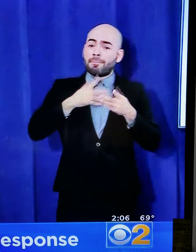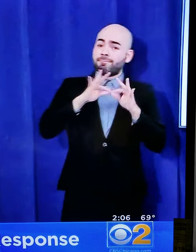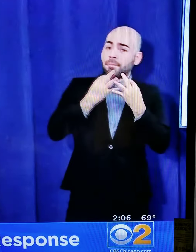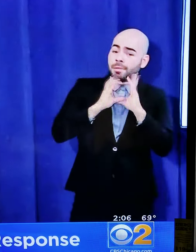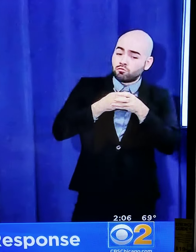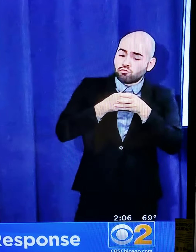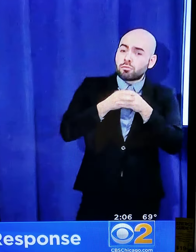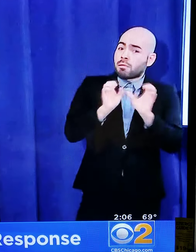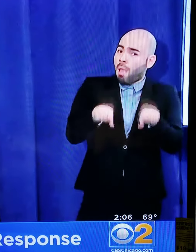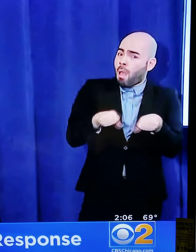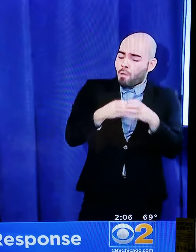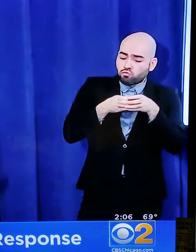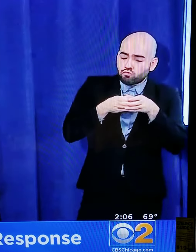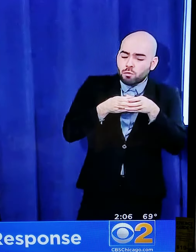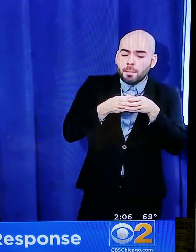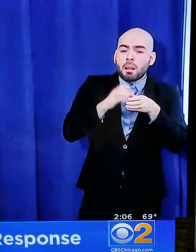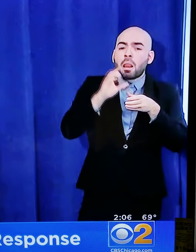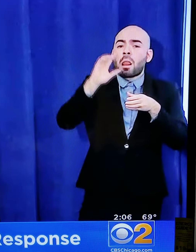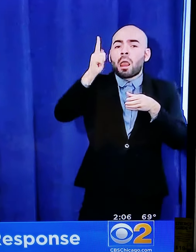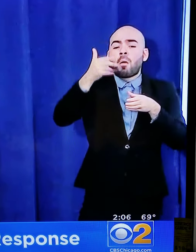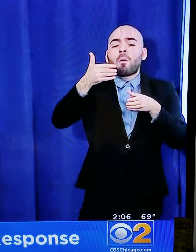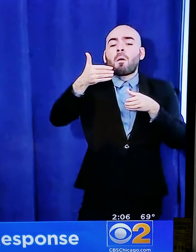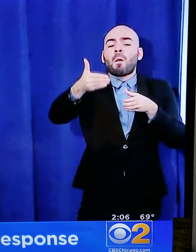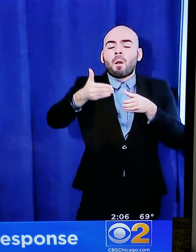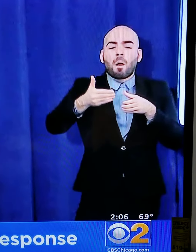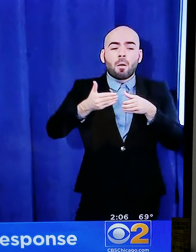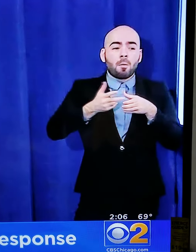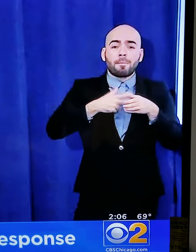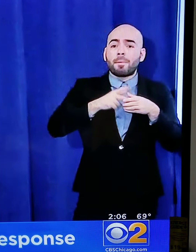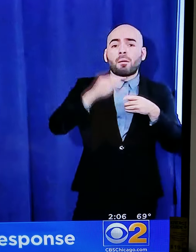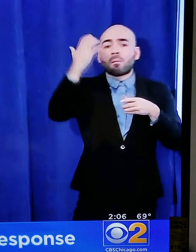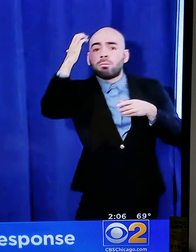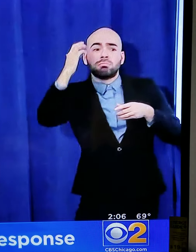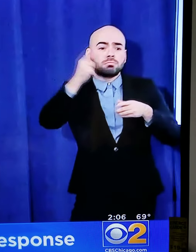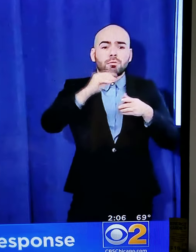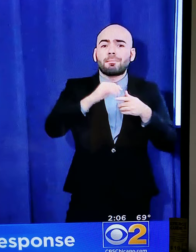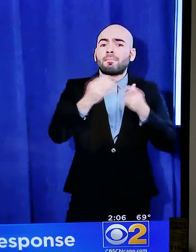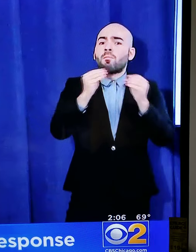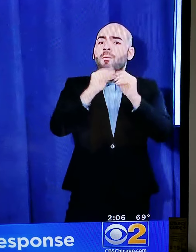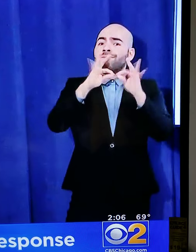know, it may be something where you're thinking about extended family, or it may be something about where you're thinking about some close friends who may be together. You're going to